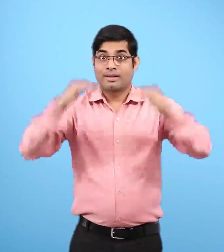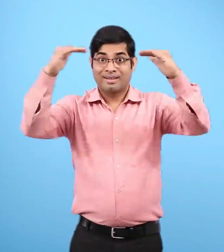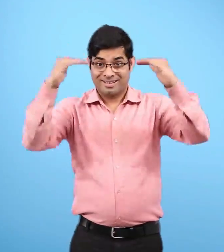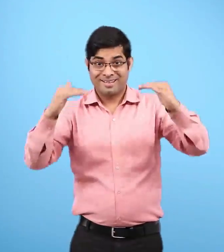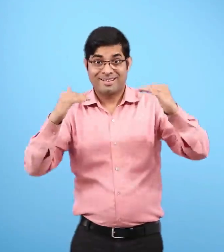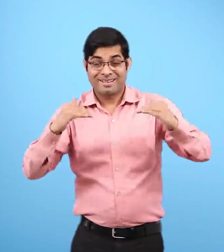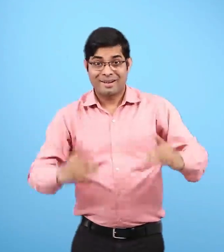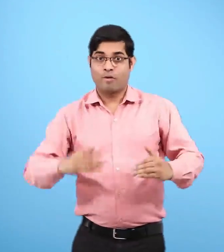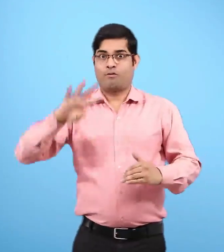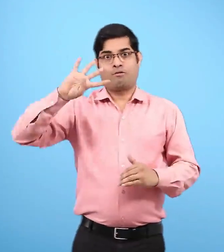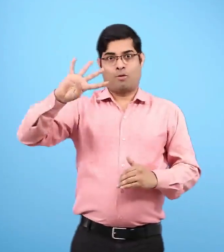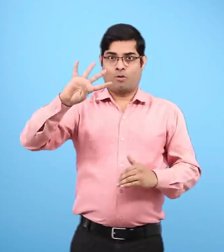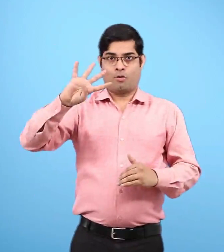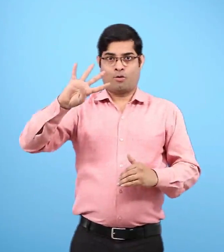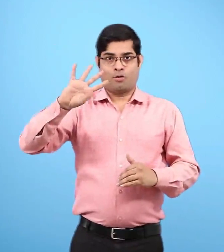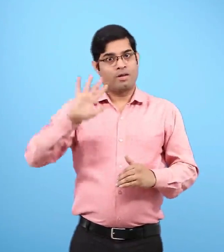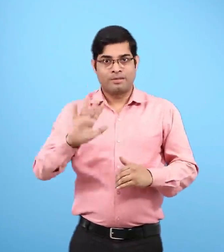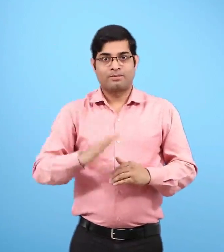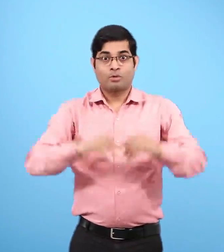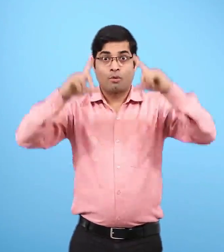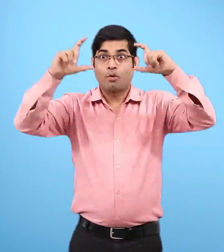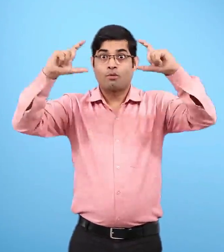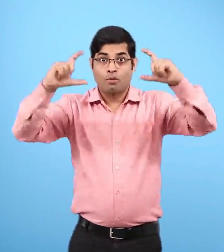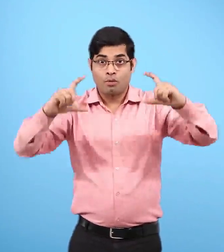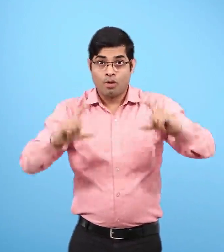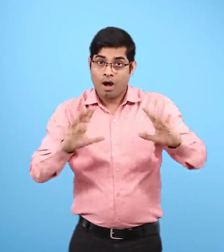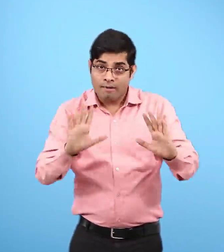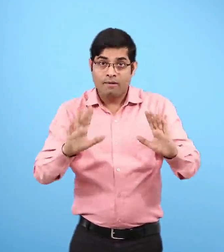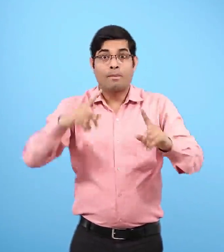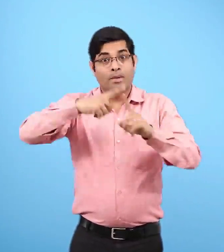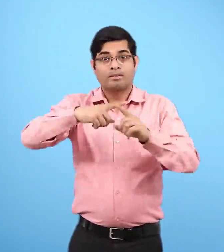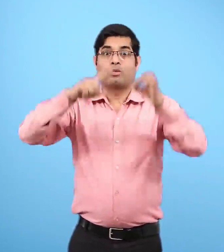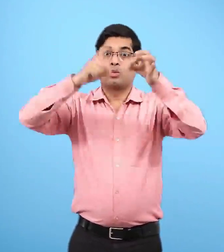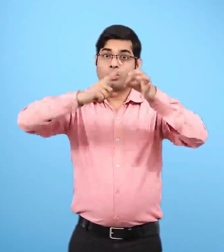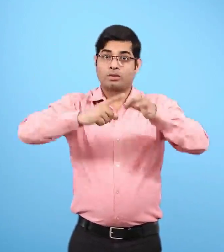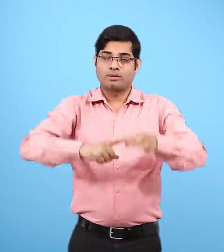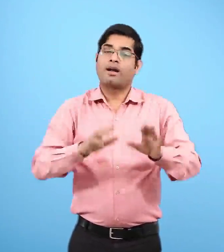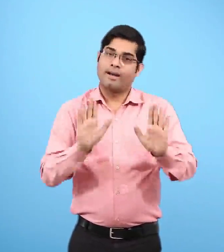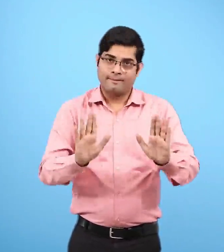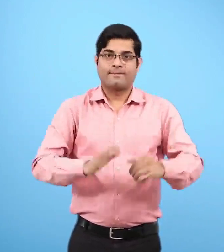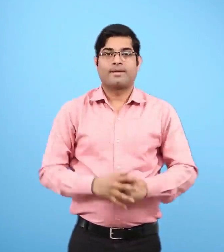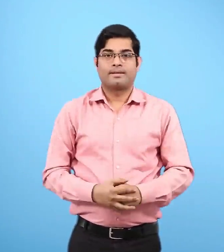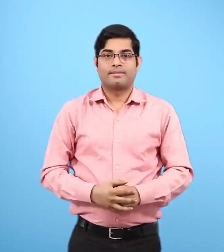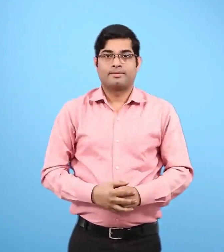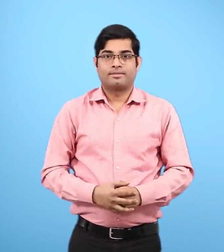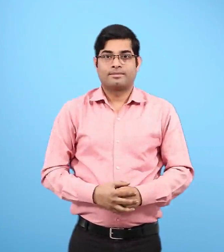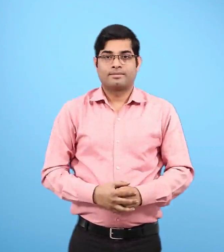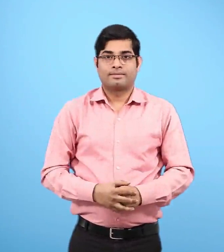This page is divided into 4 parts. Each part has a question and a